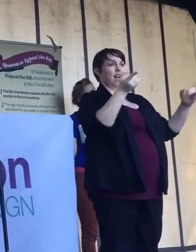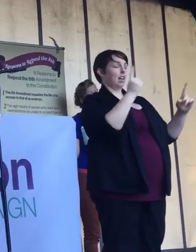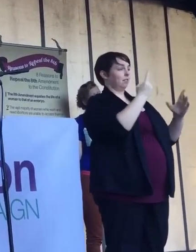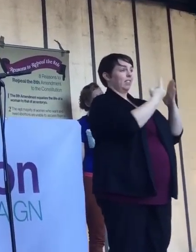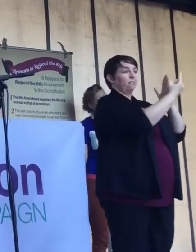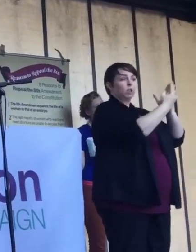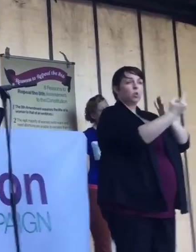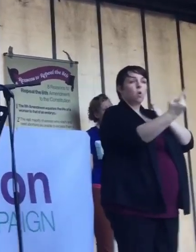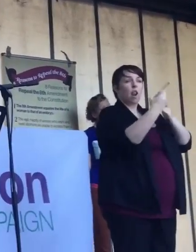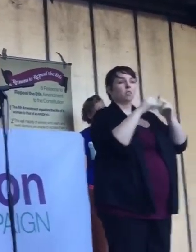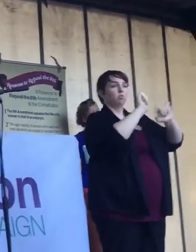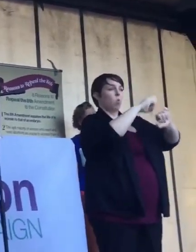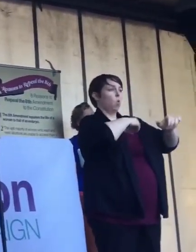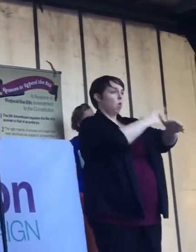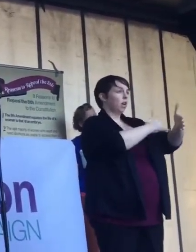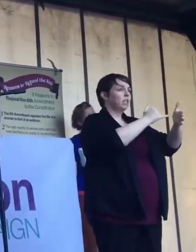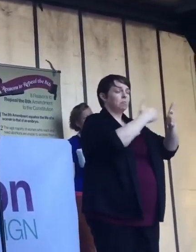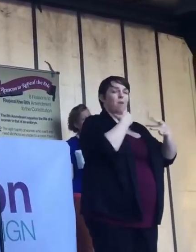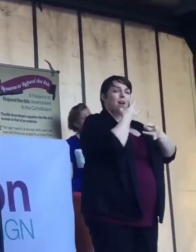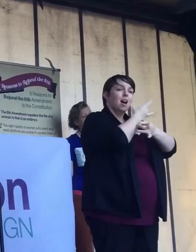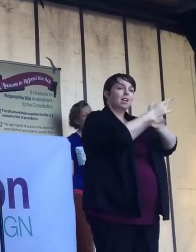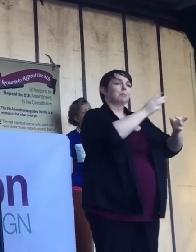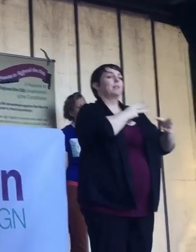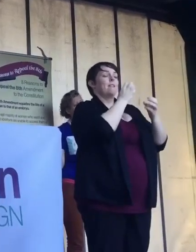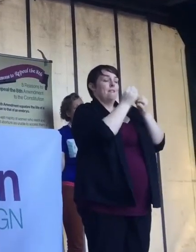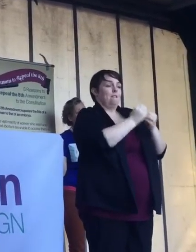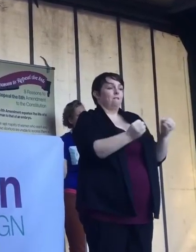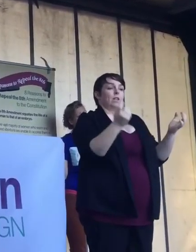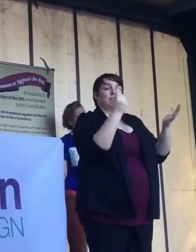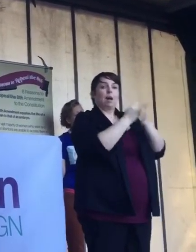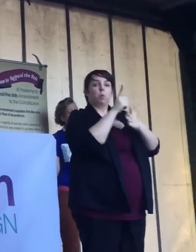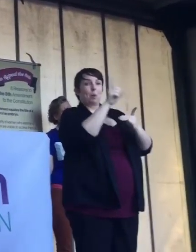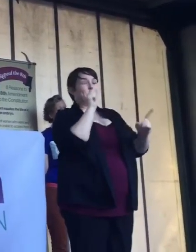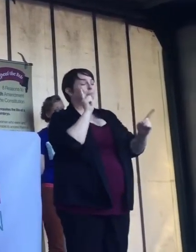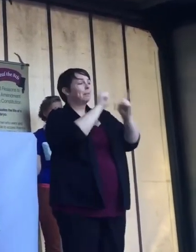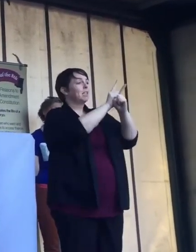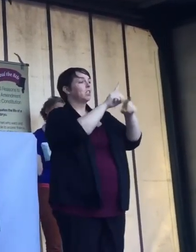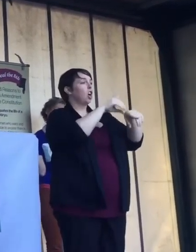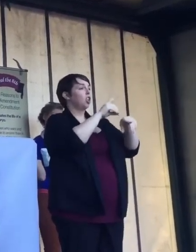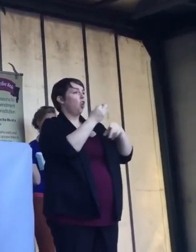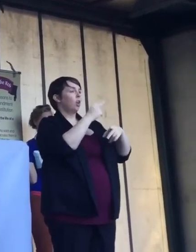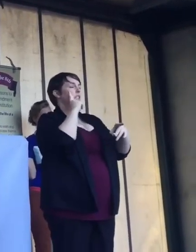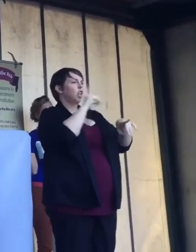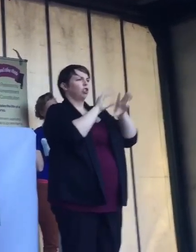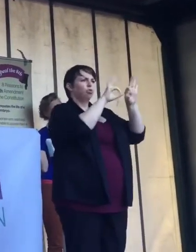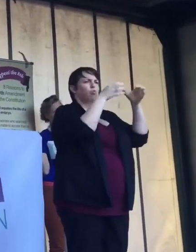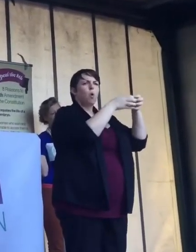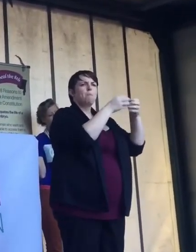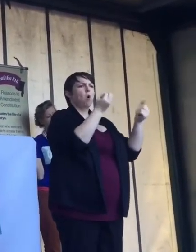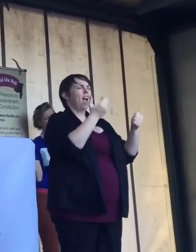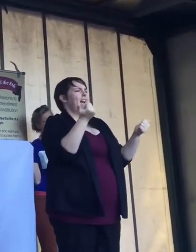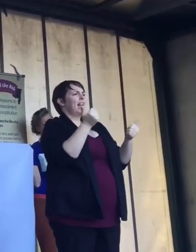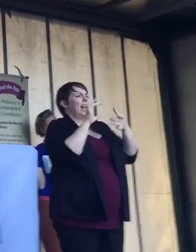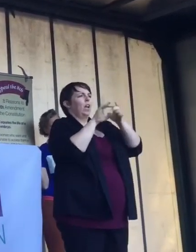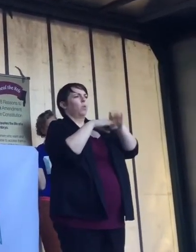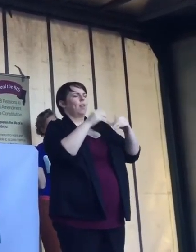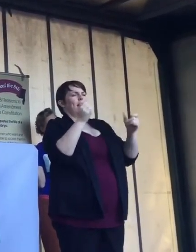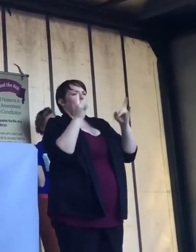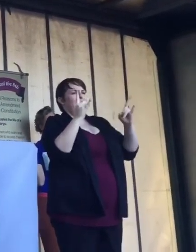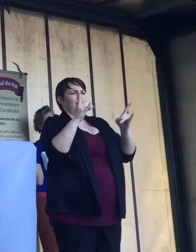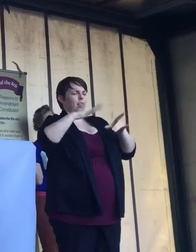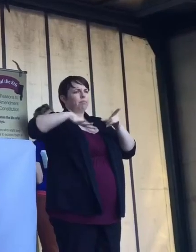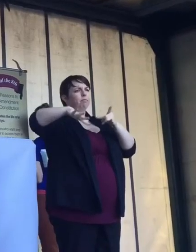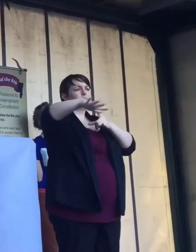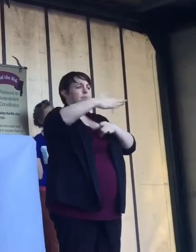as organizations, to every time you meet a doctor or a doctor's groups or anything in the health environment,